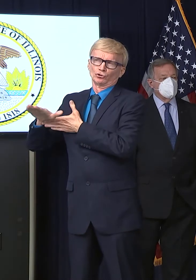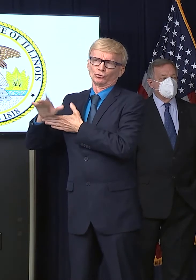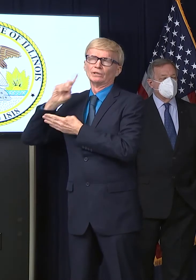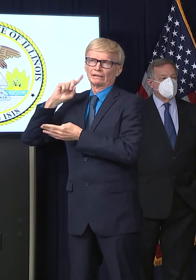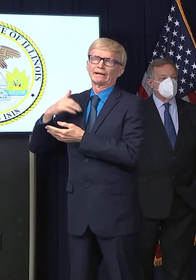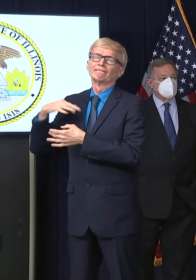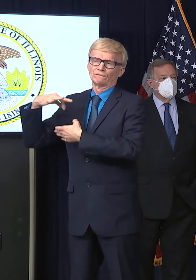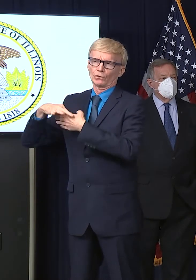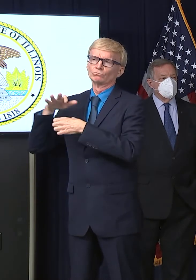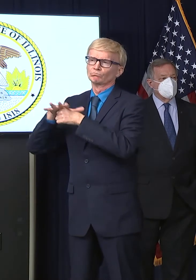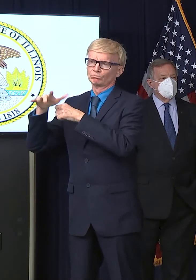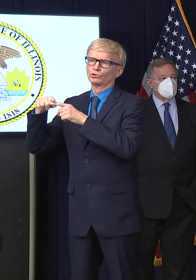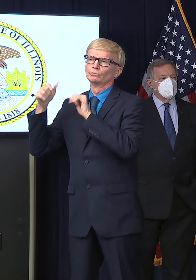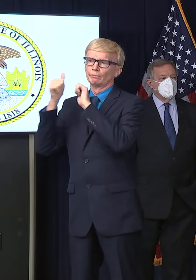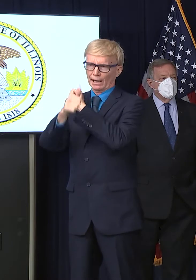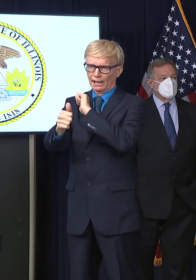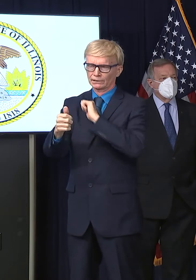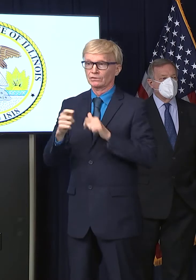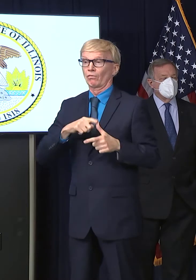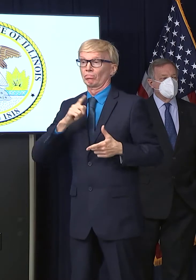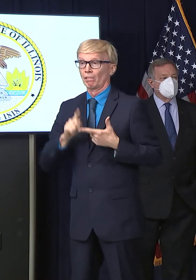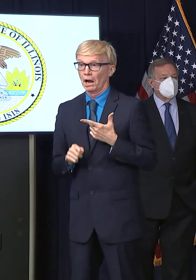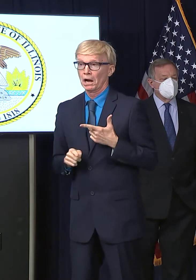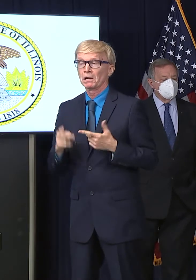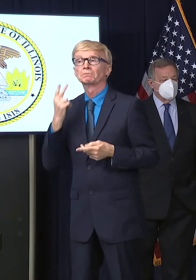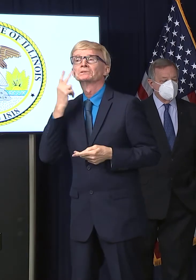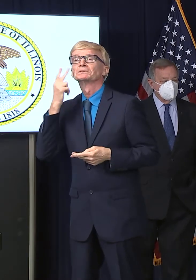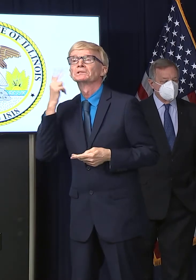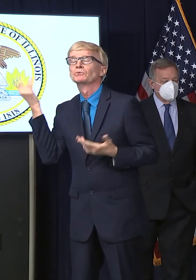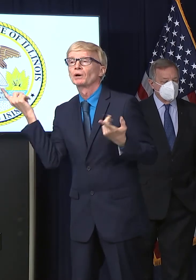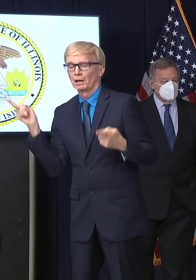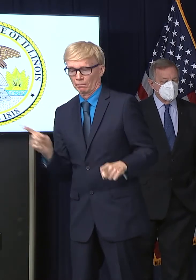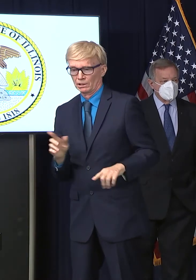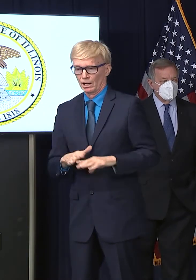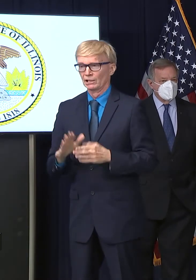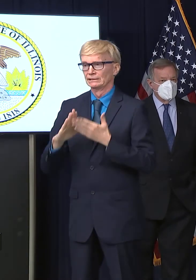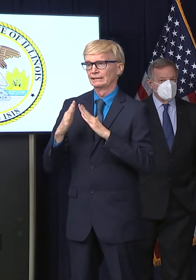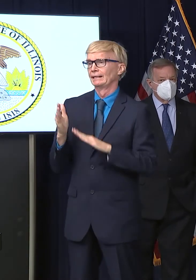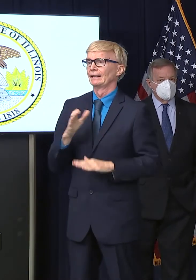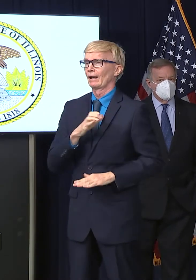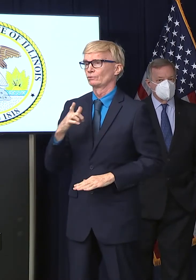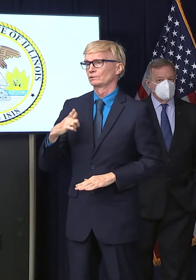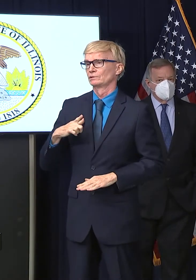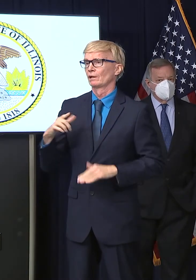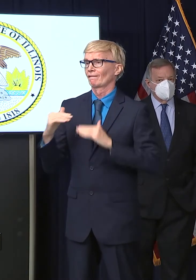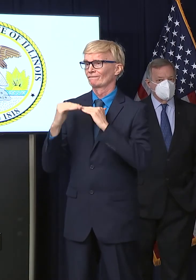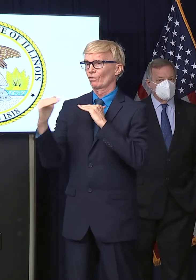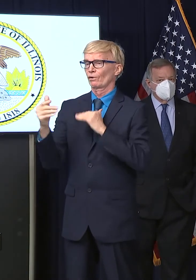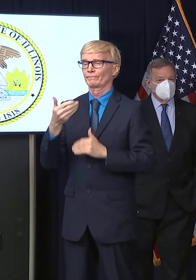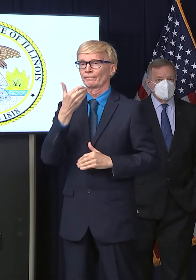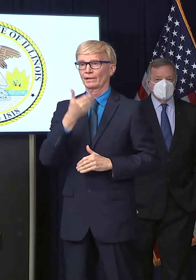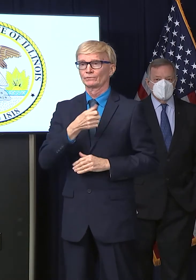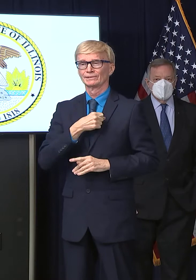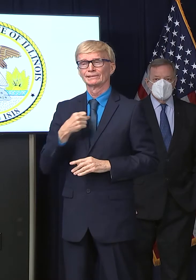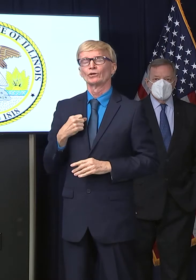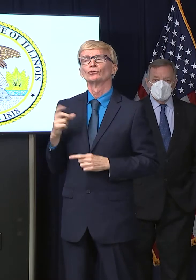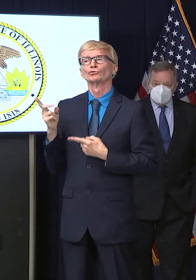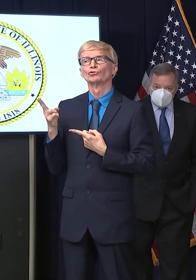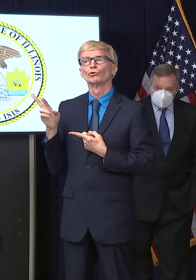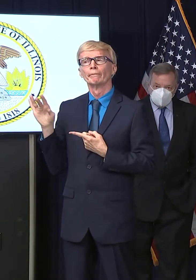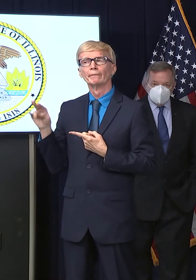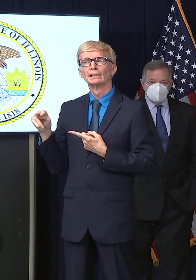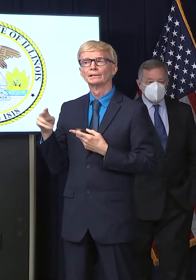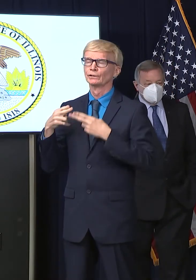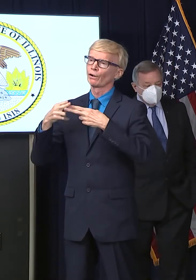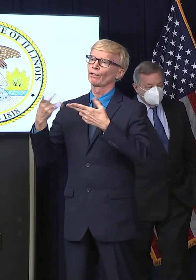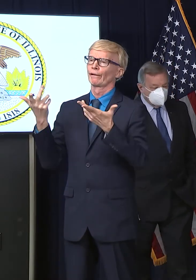votes to get it passed, and we'll see what plays out on the city council floor. Thank you. Senator Durbin, speaking of political theater